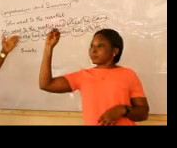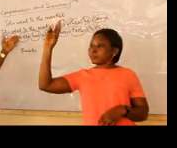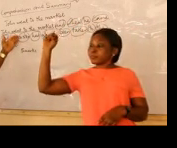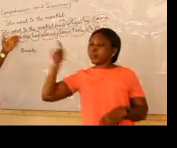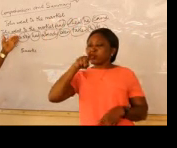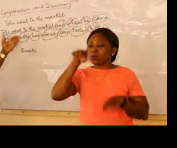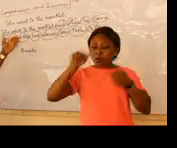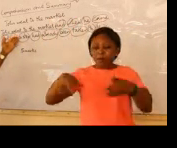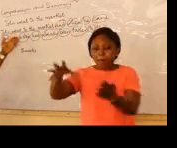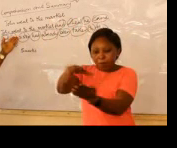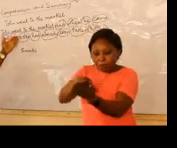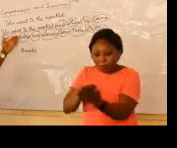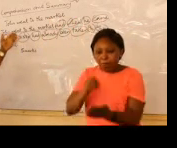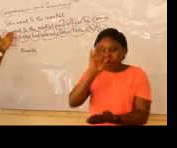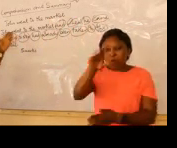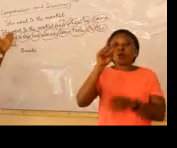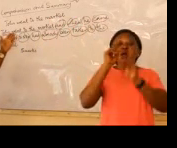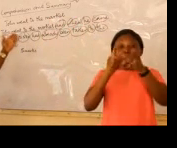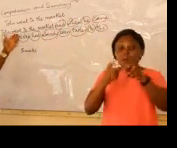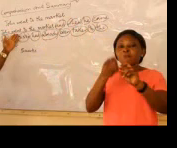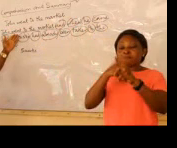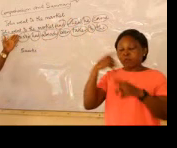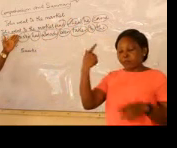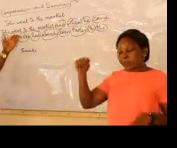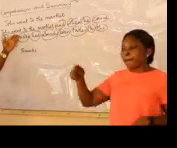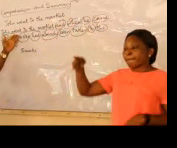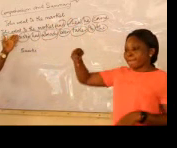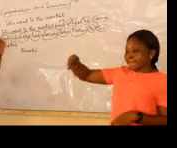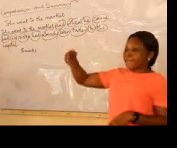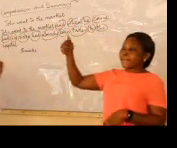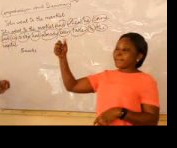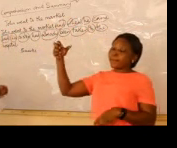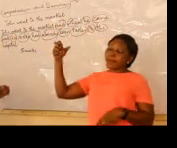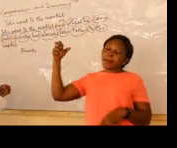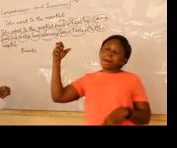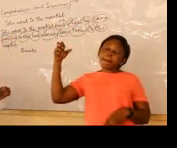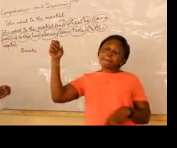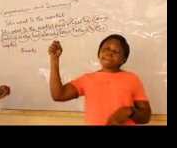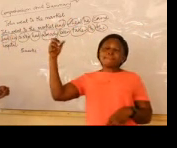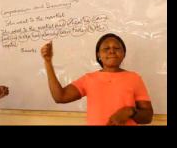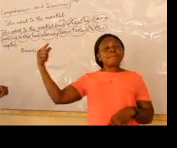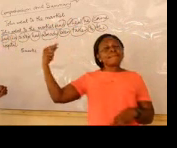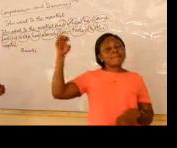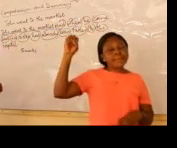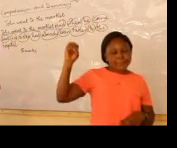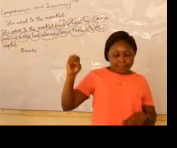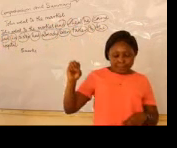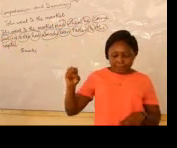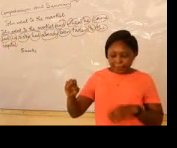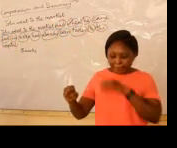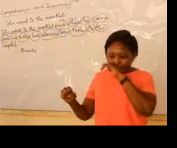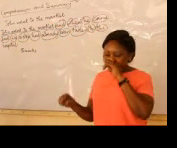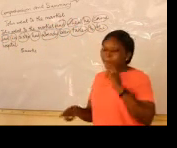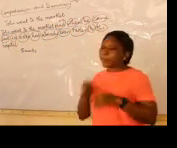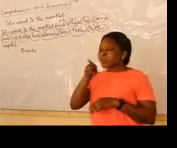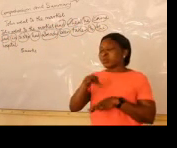passage in a comprehension exercise.